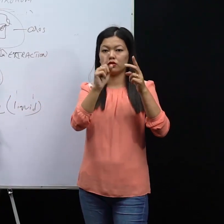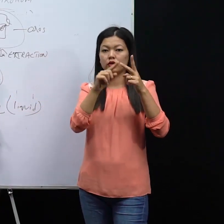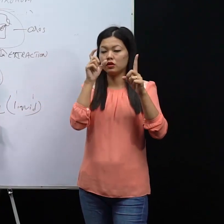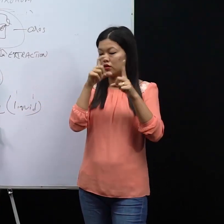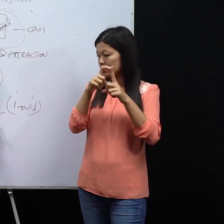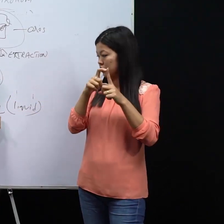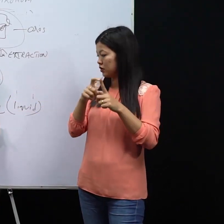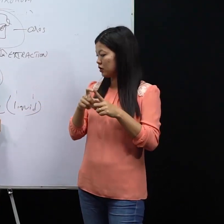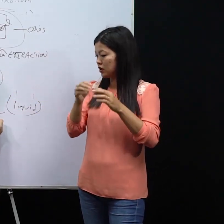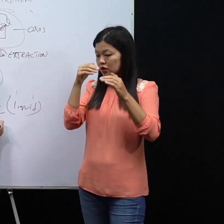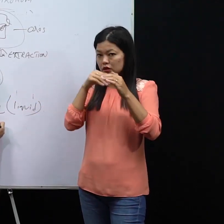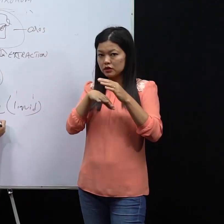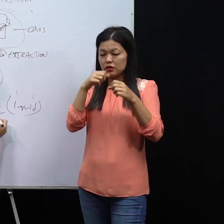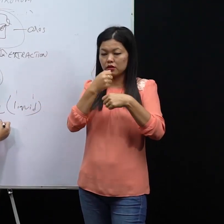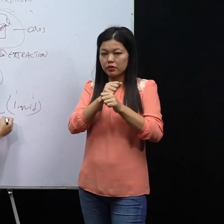substance.